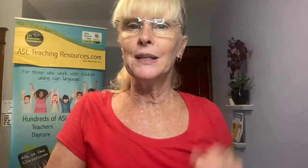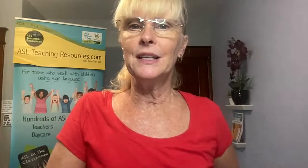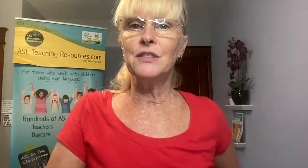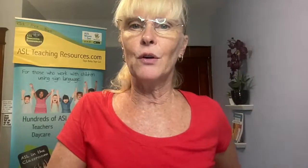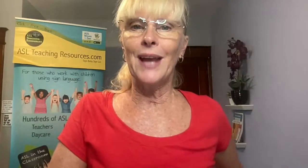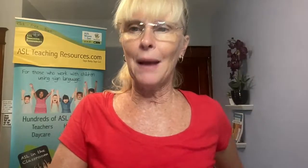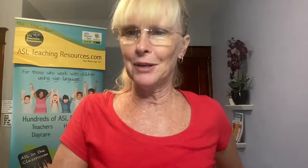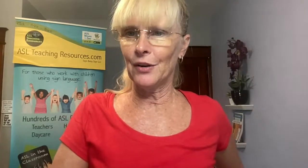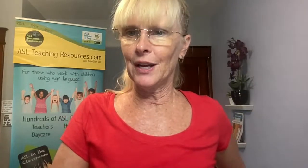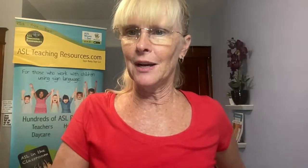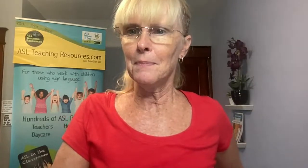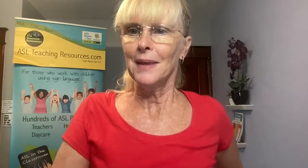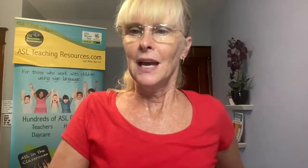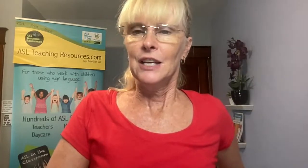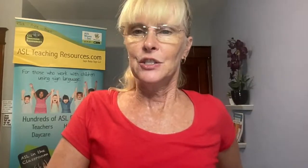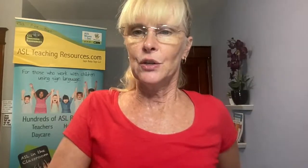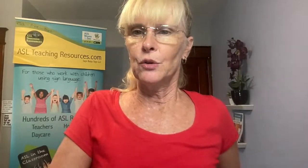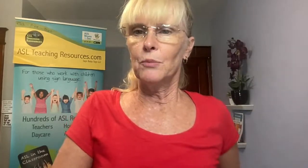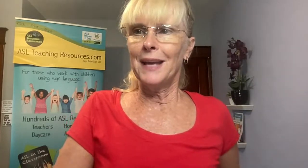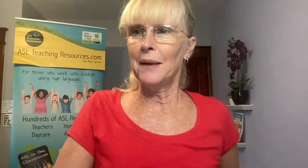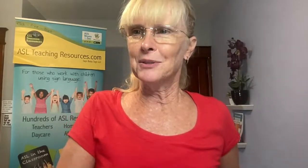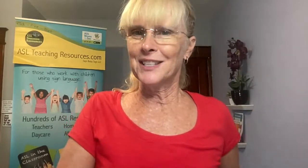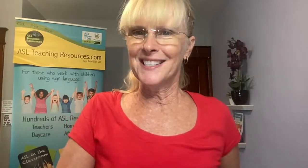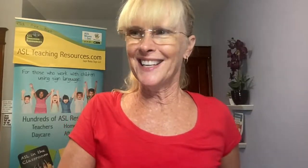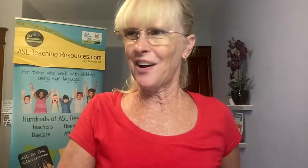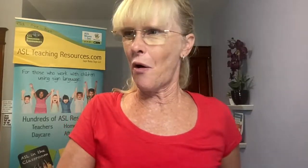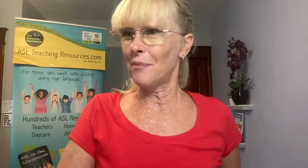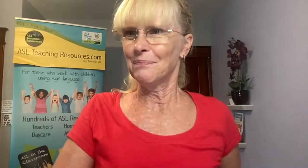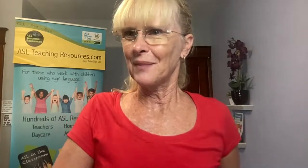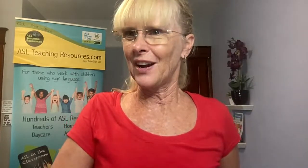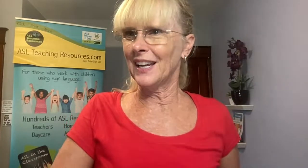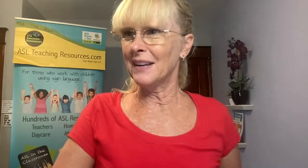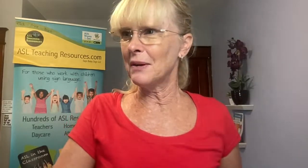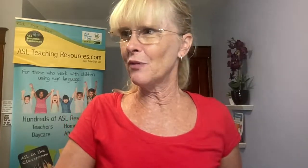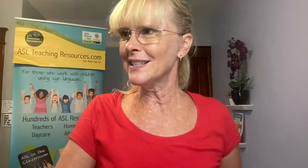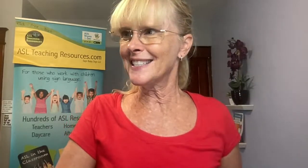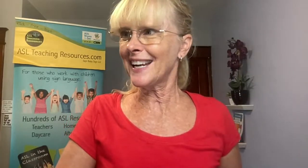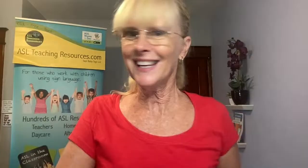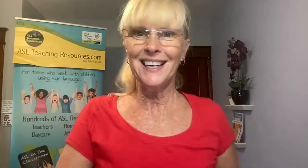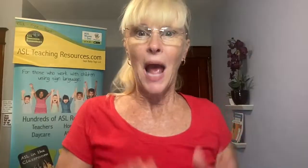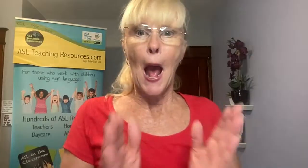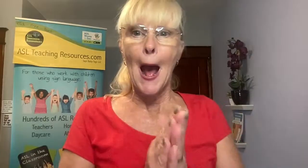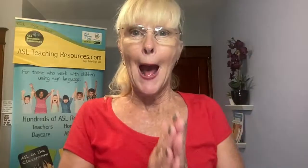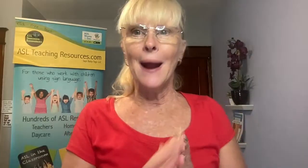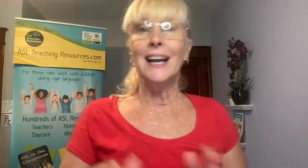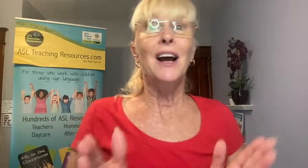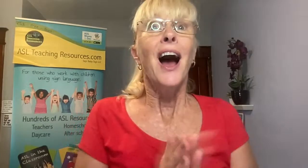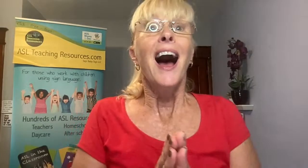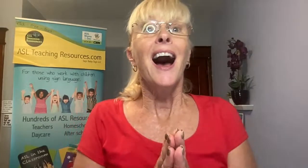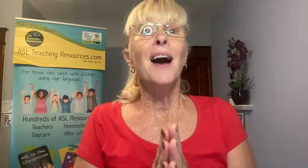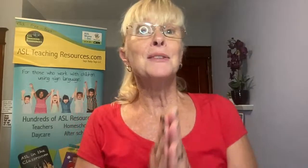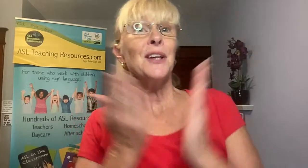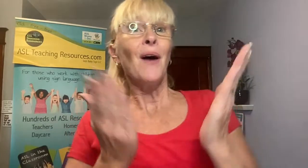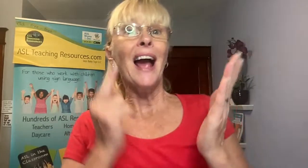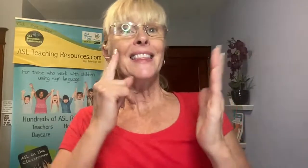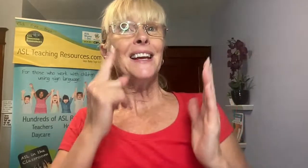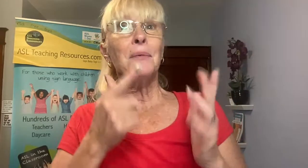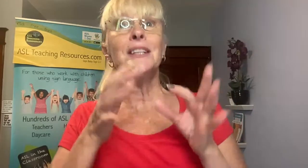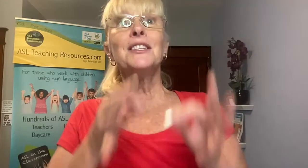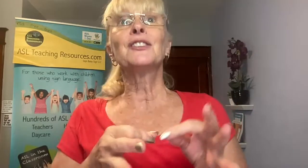this vocabulary up so you'll be able to see it all. All right. Give me 1 second. All right. So I think I'm going to